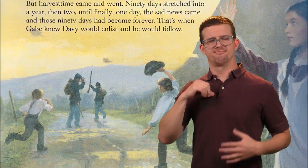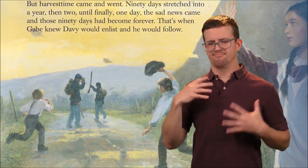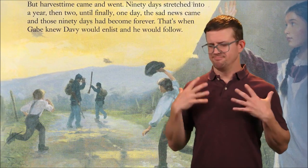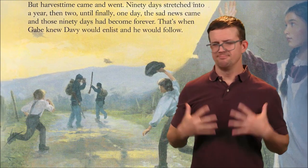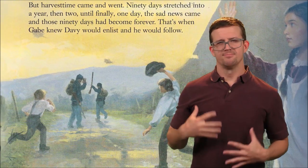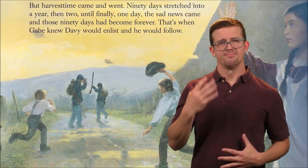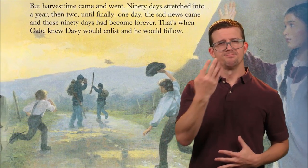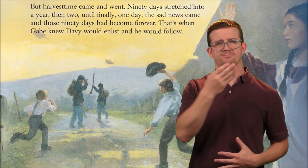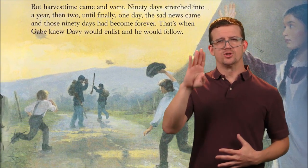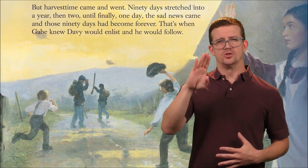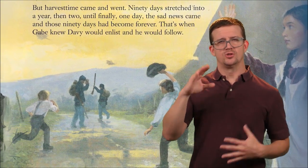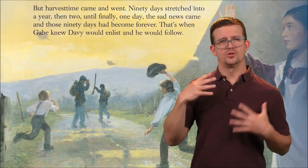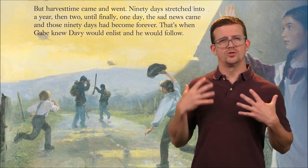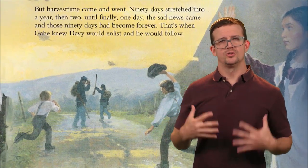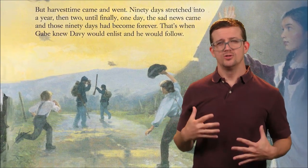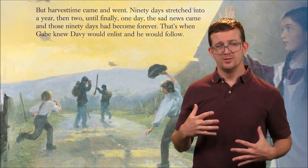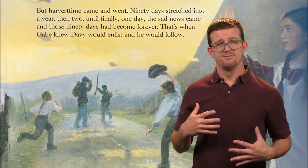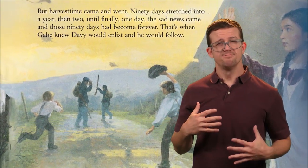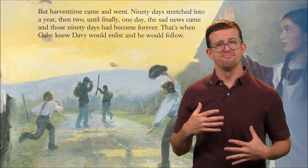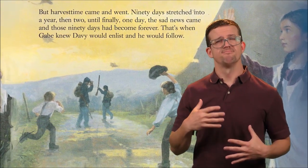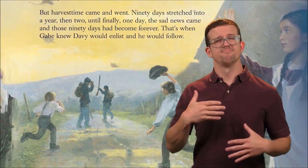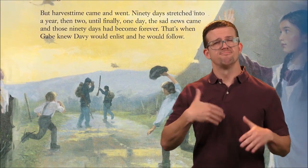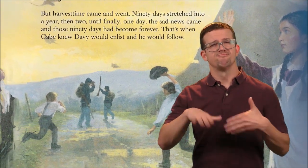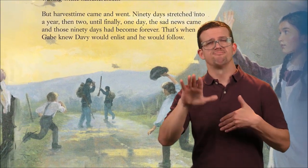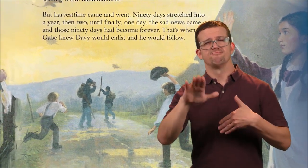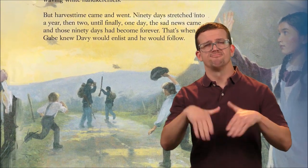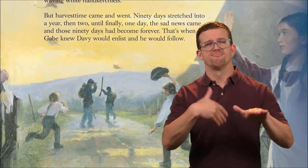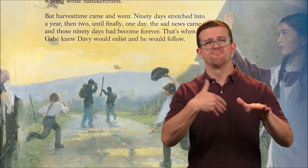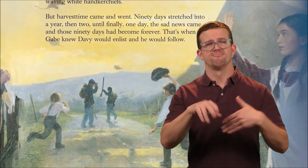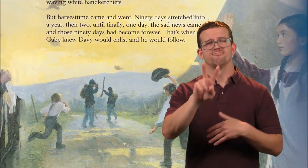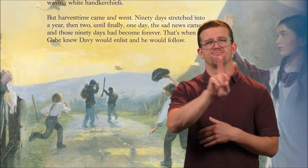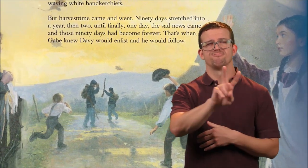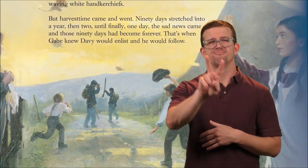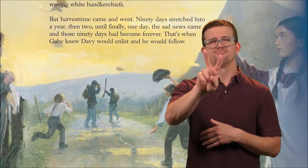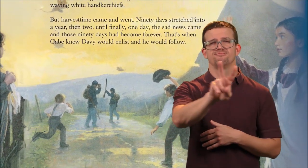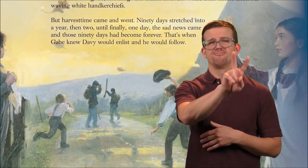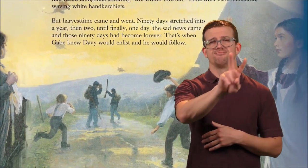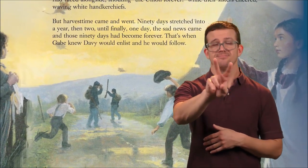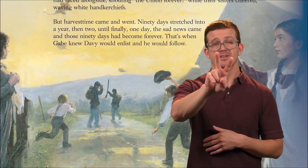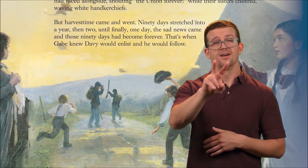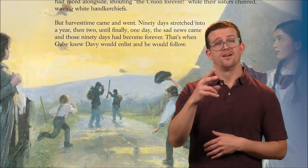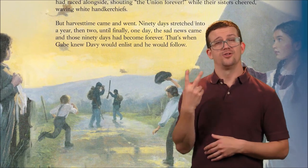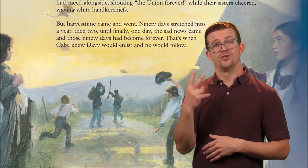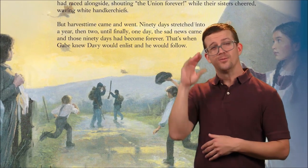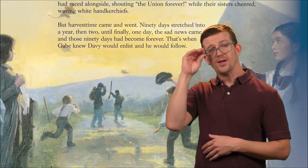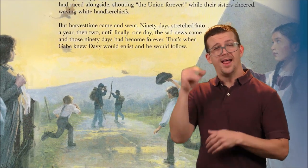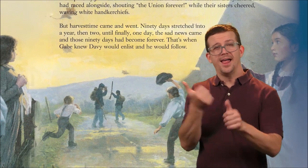How proudly Josh and Tuck marched off in their blue uniforms.